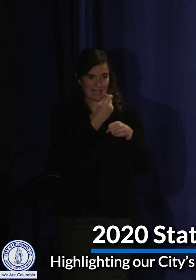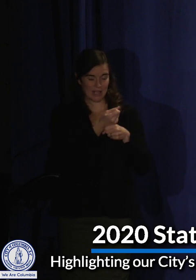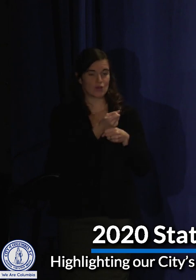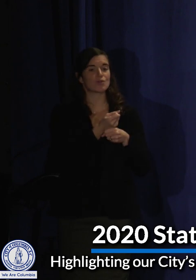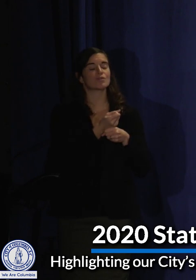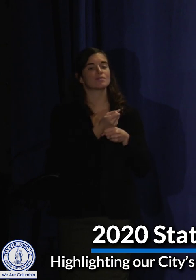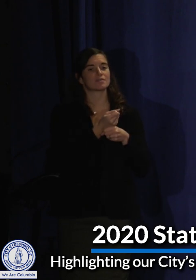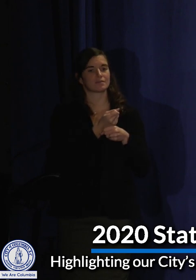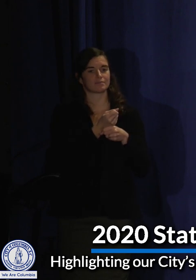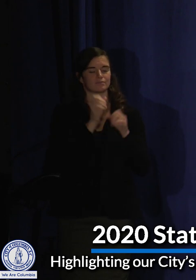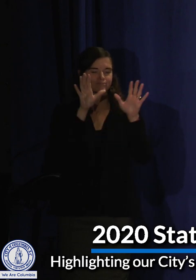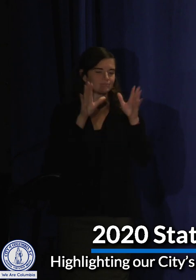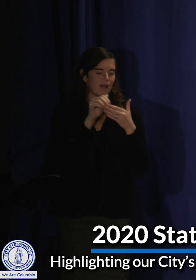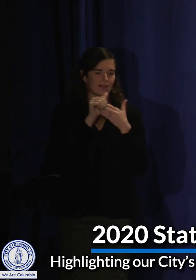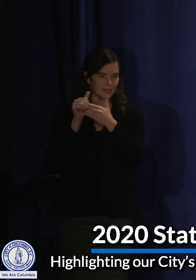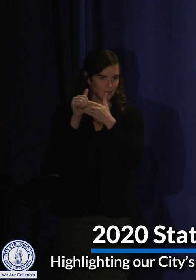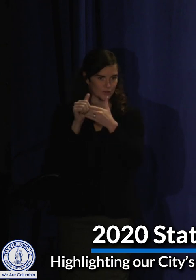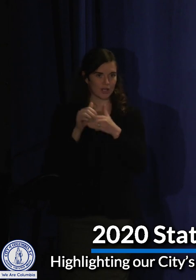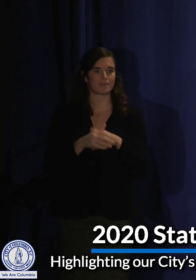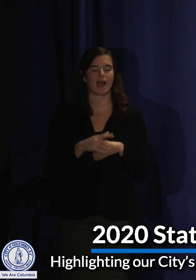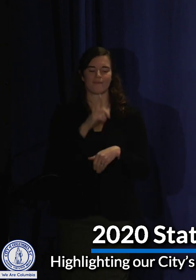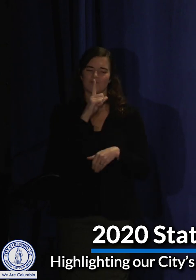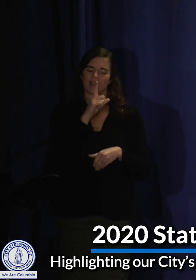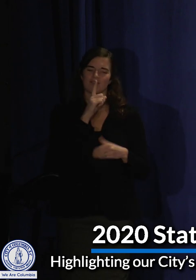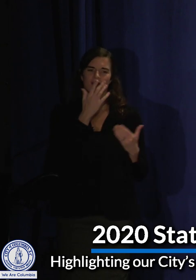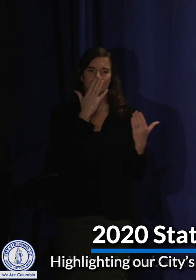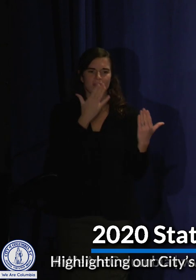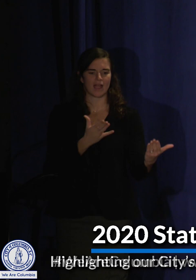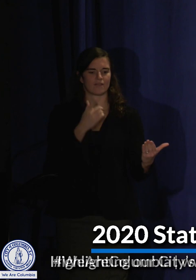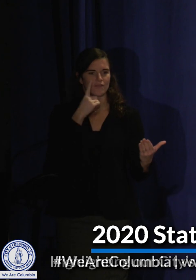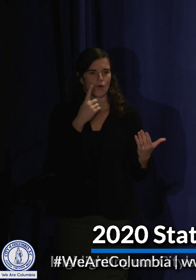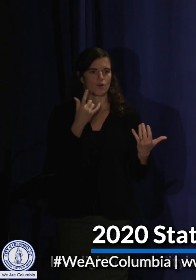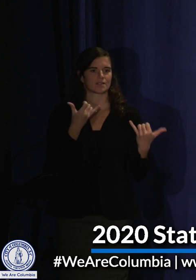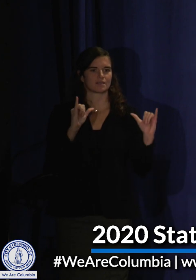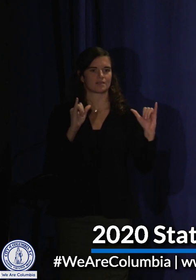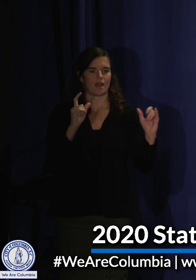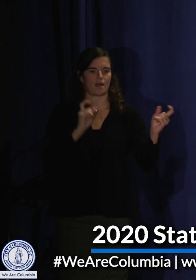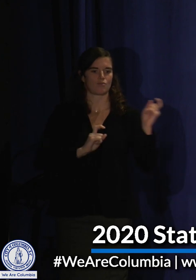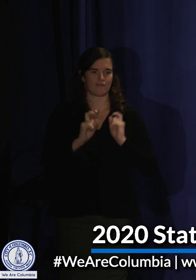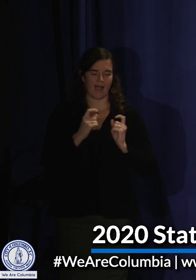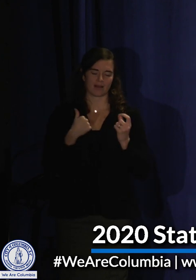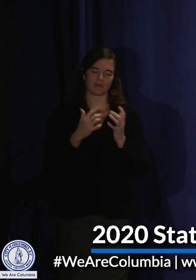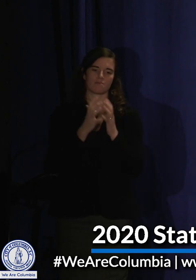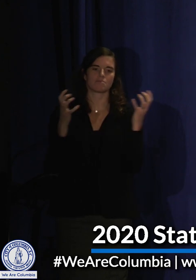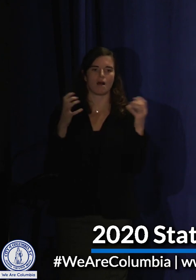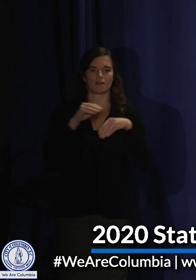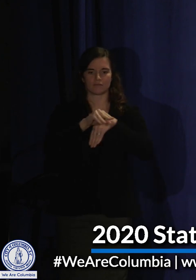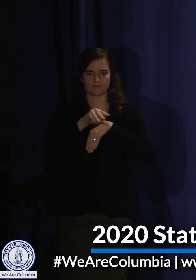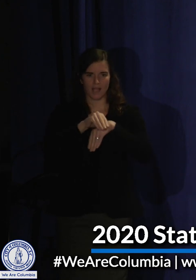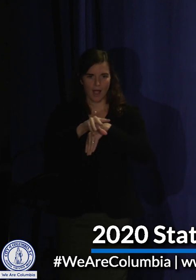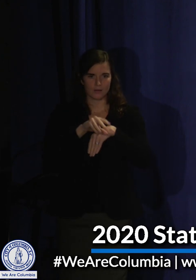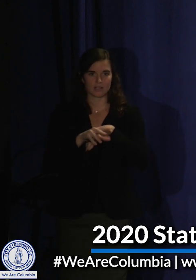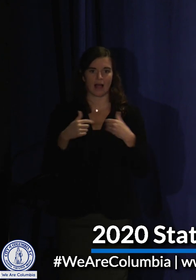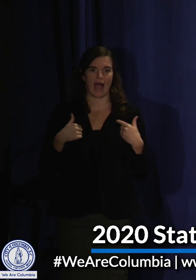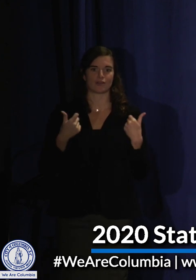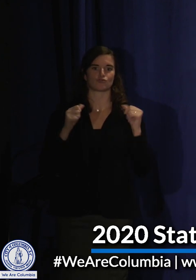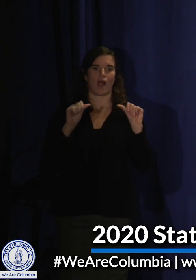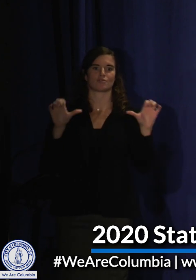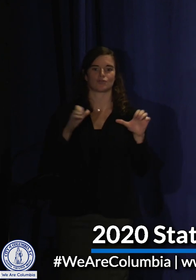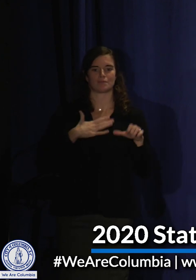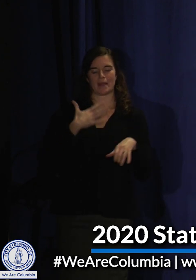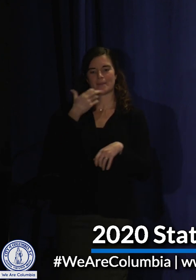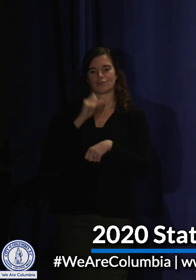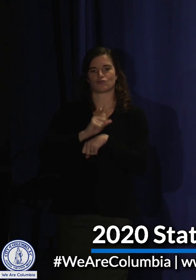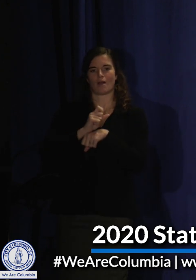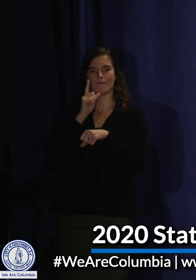thankful to him. I am to him for still providing me amazing advice and counsel as I try to do the job on behalf of the people of the